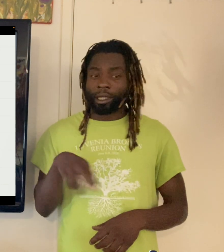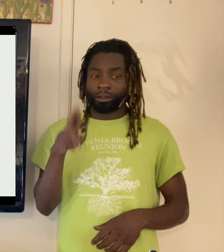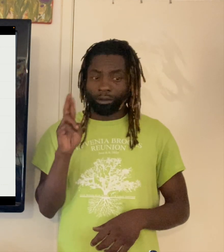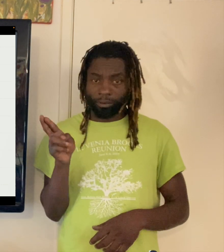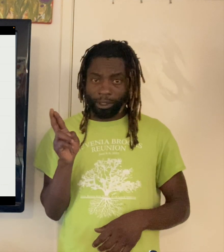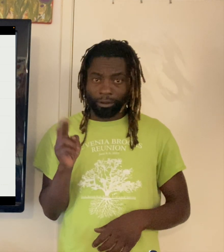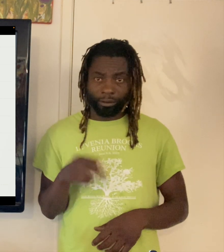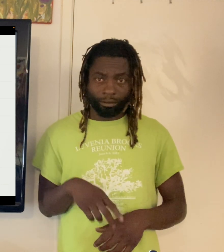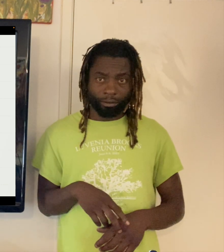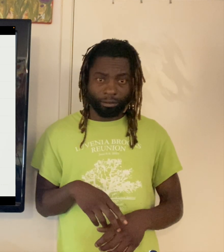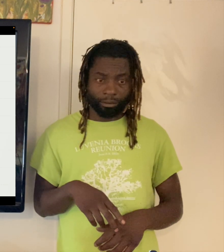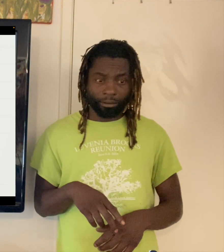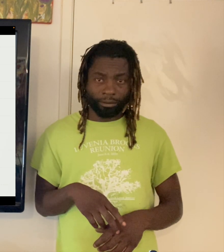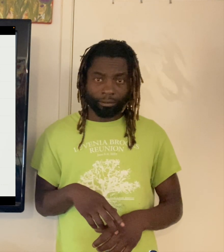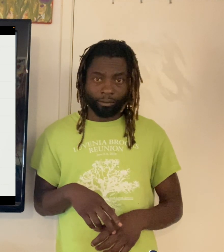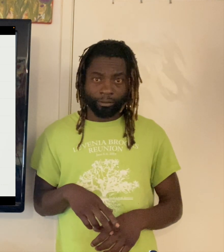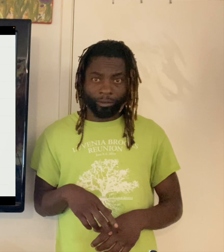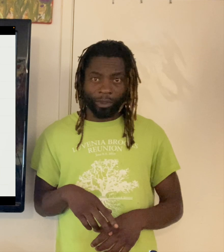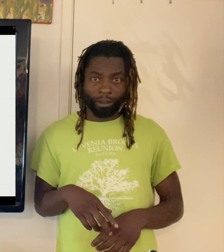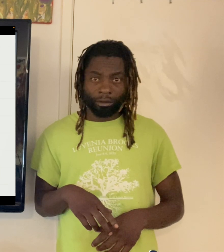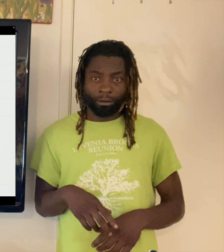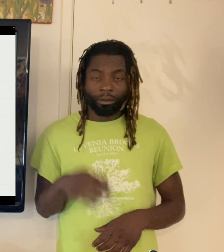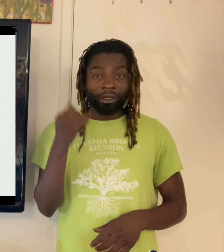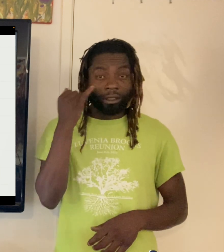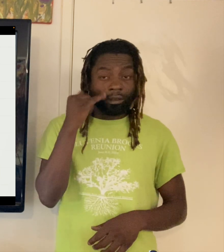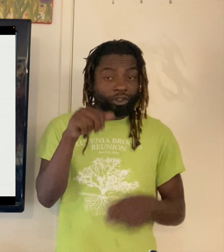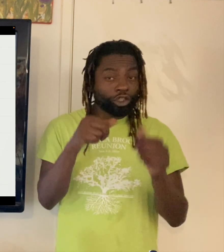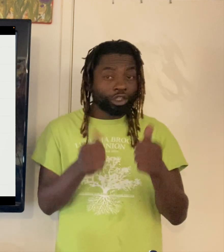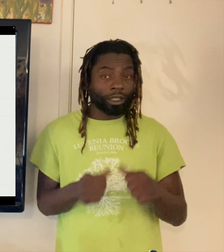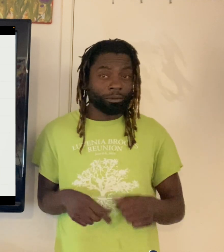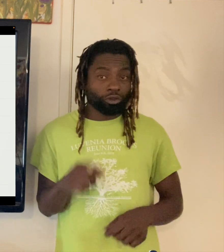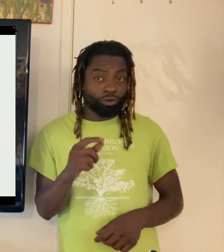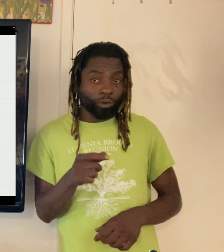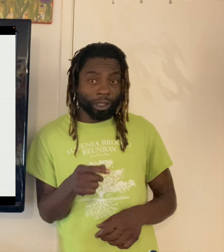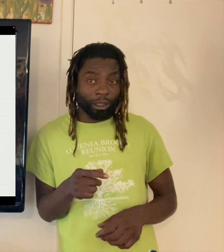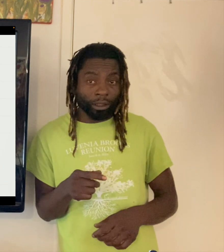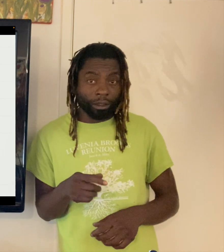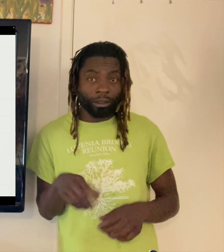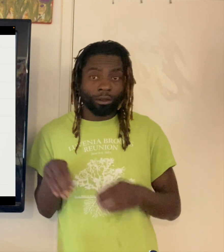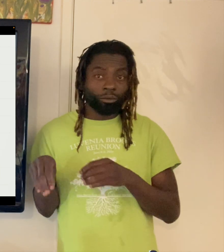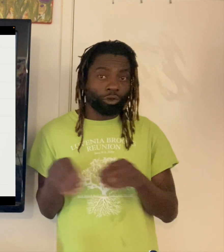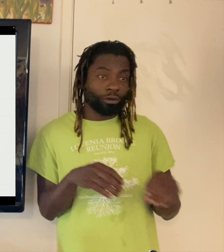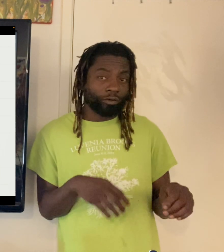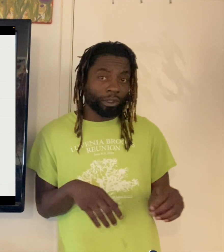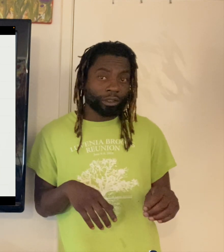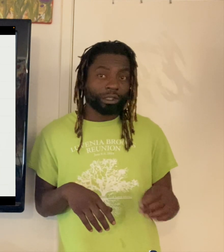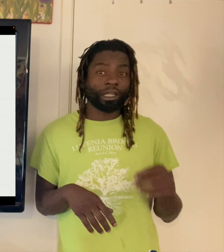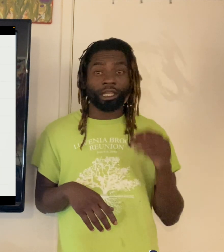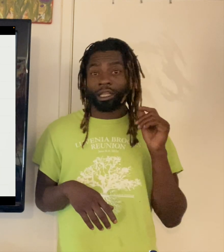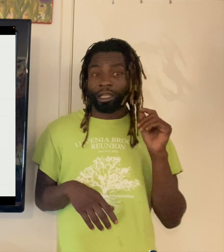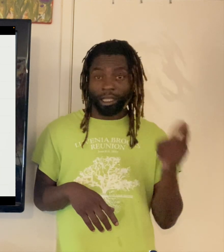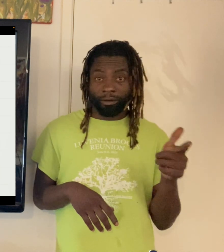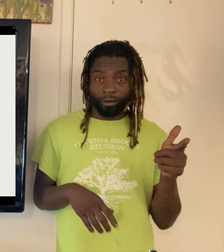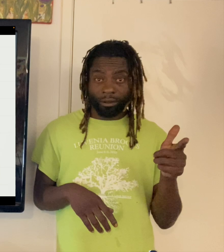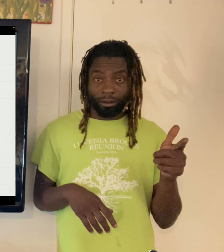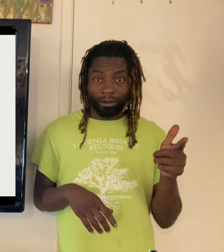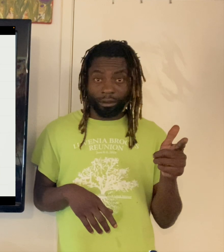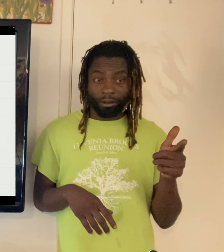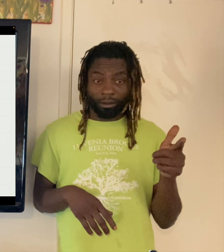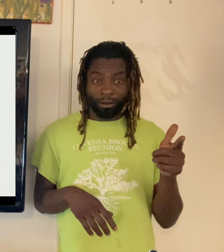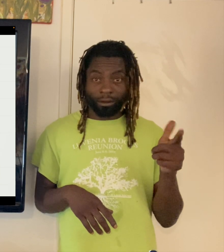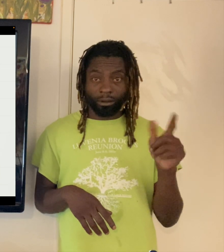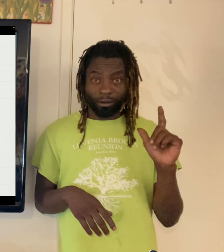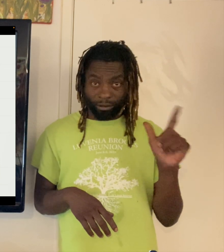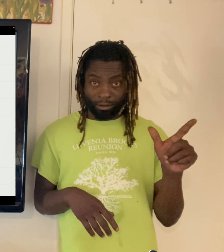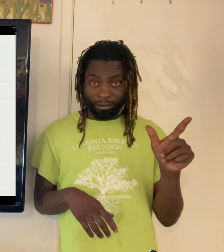to the right side like this. If the shape is green, it should go to the left side. So you can point to the left